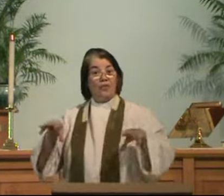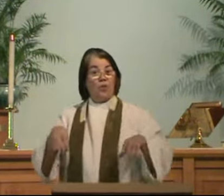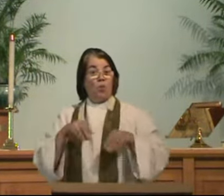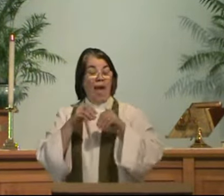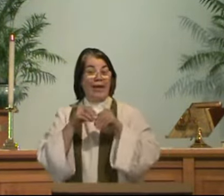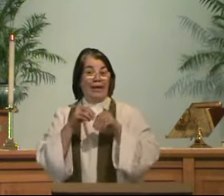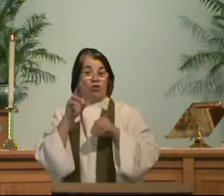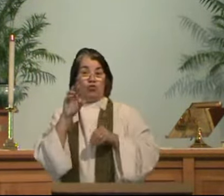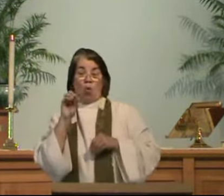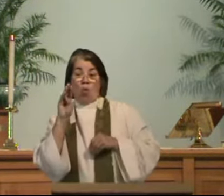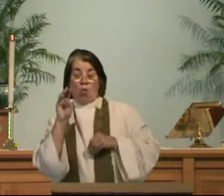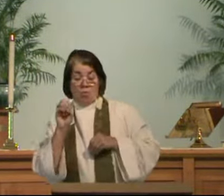The wedding robe